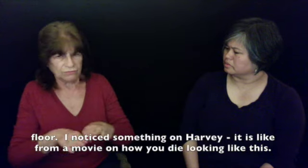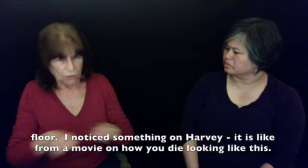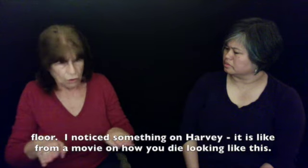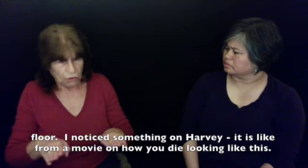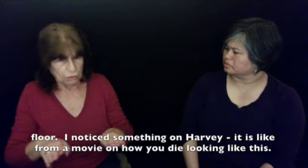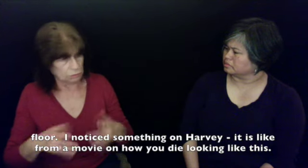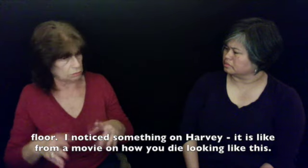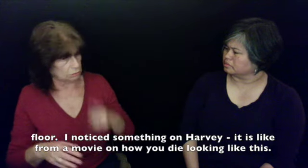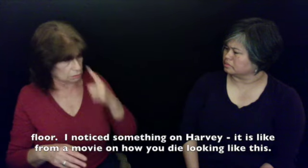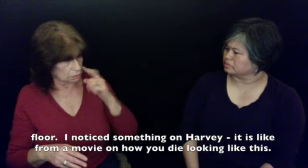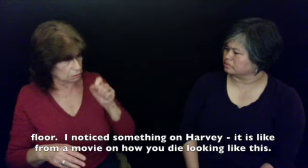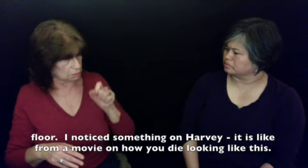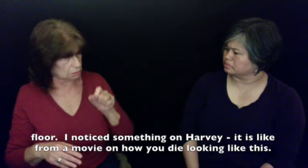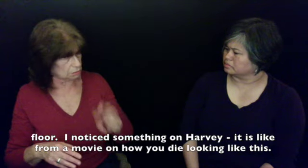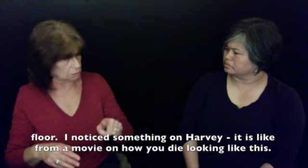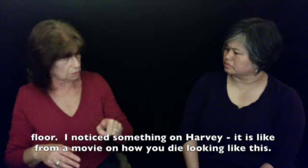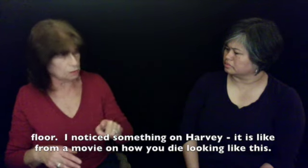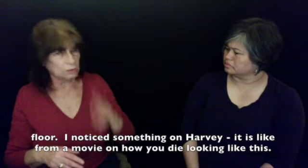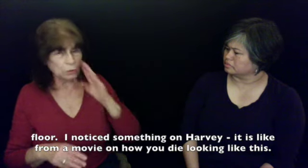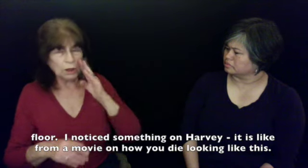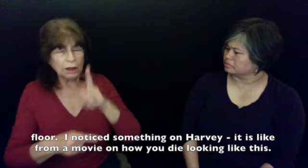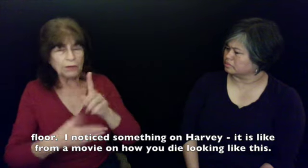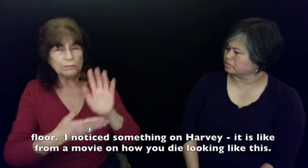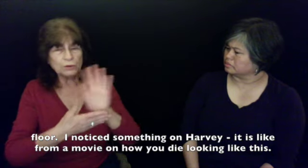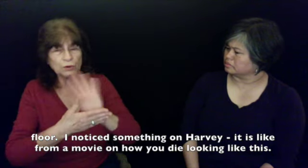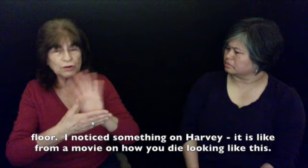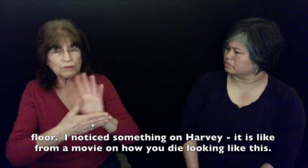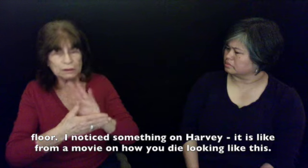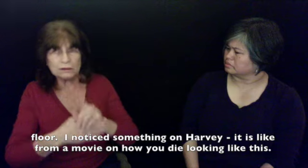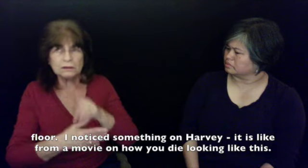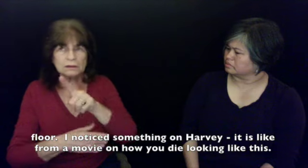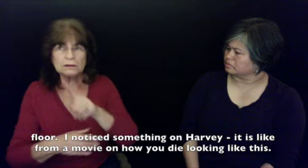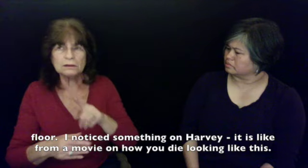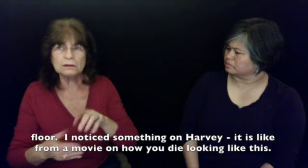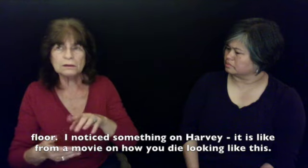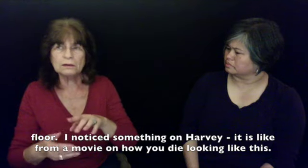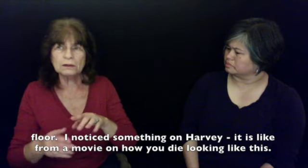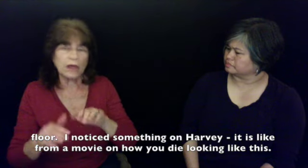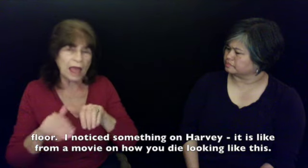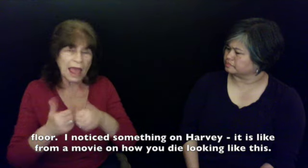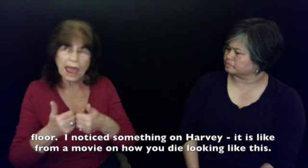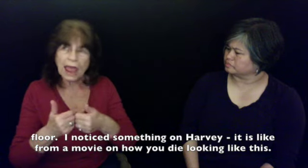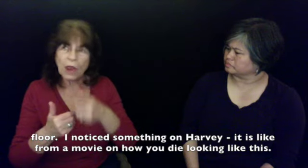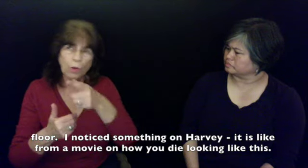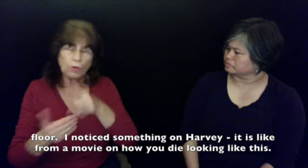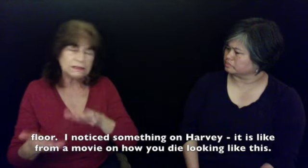the floor. I noticed something on Harvey. It's like from a movie on how you die,